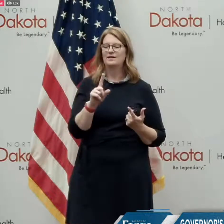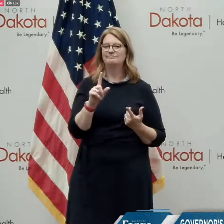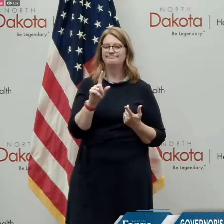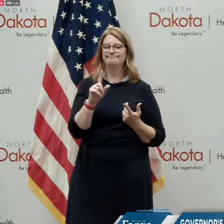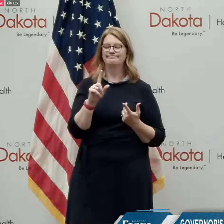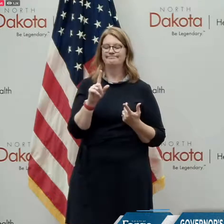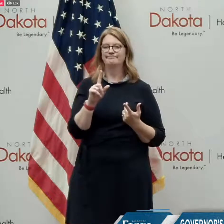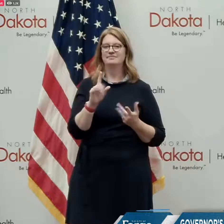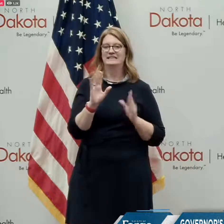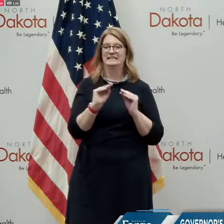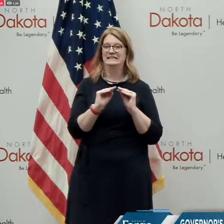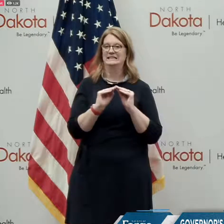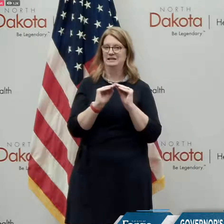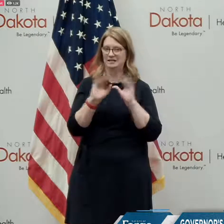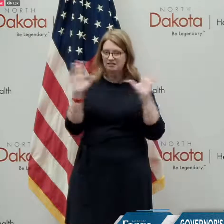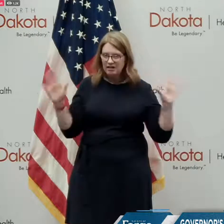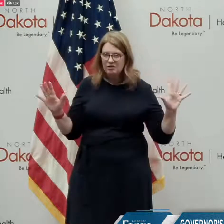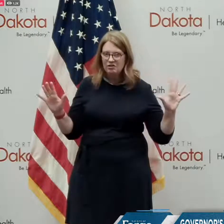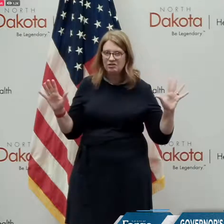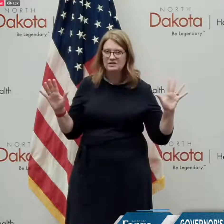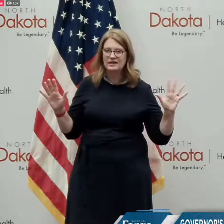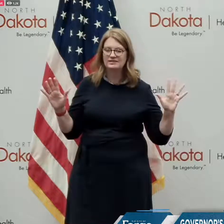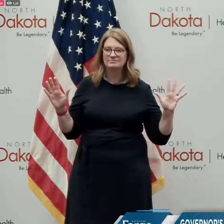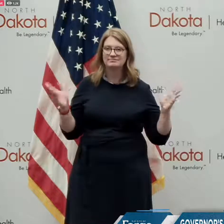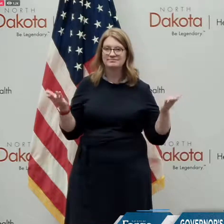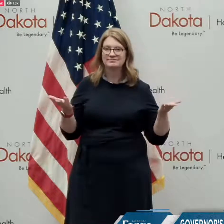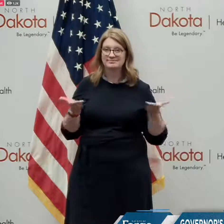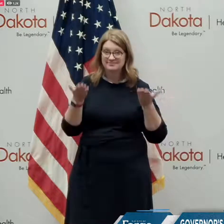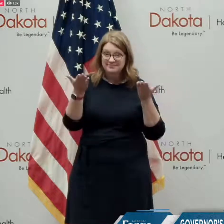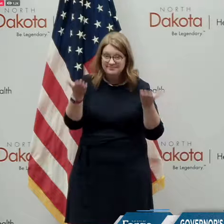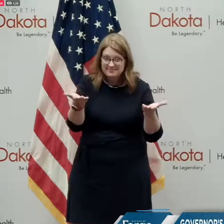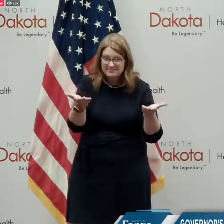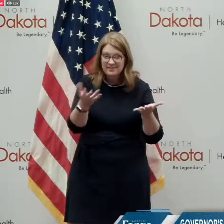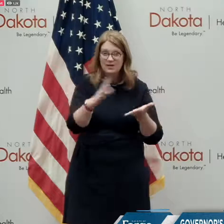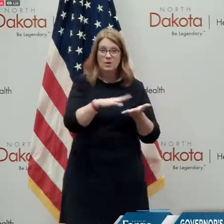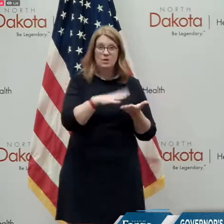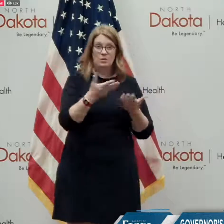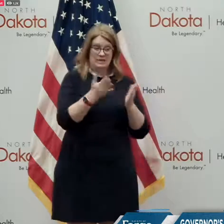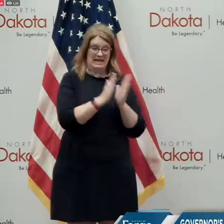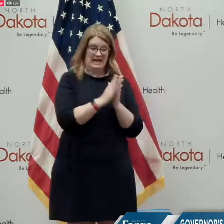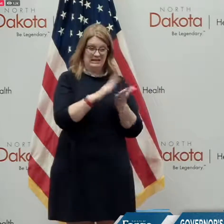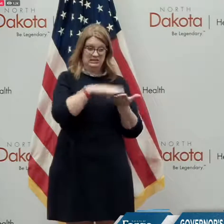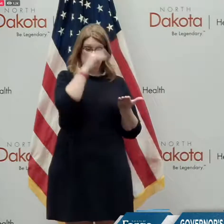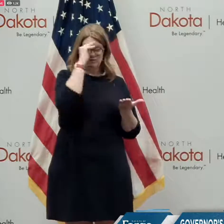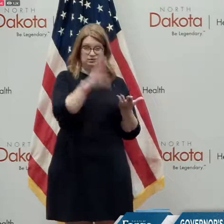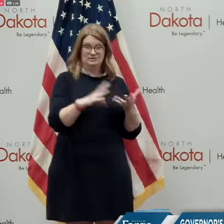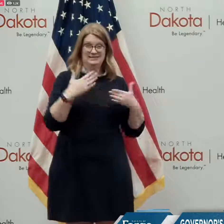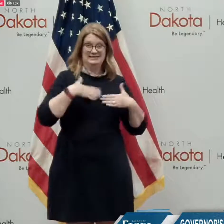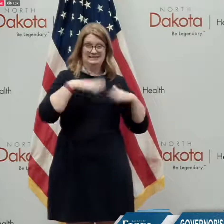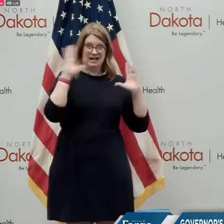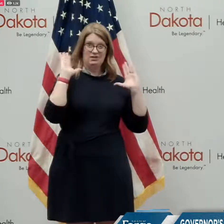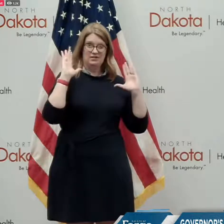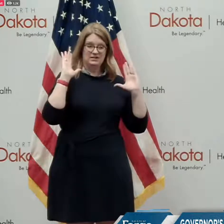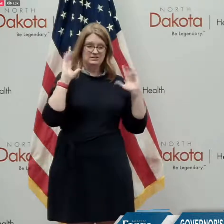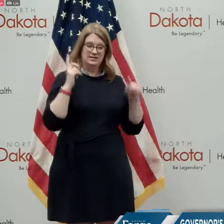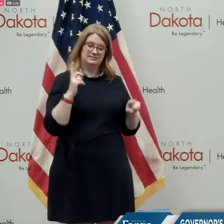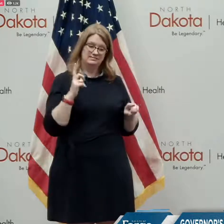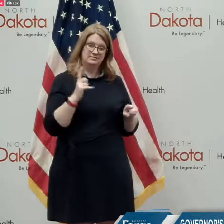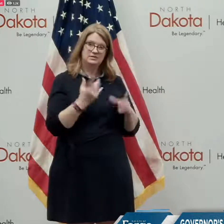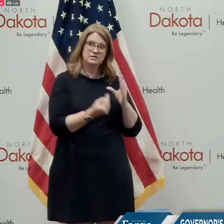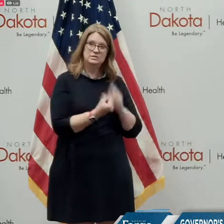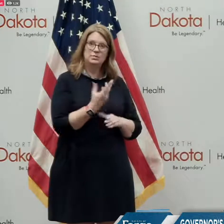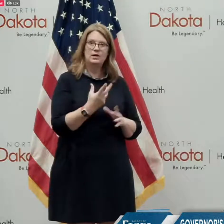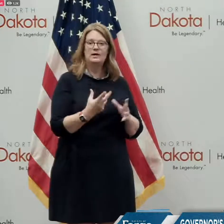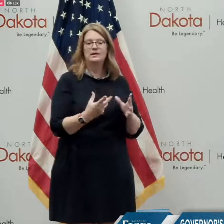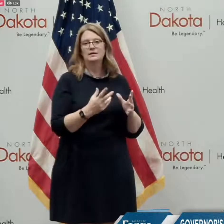articulate appeal, which is that we asked our students to make a huge sacrifice last spring by giving up their spring sports, their